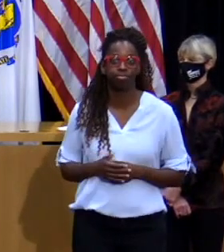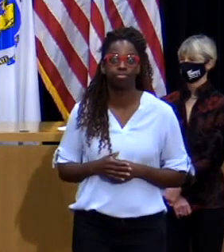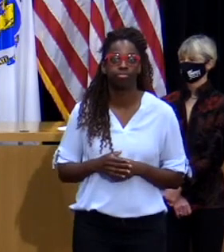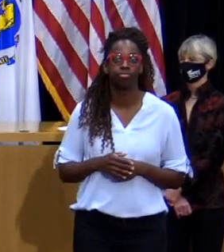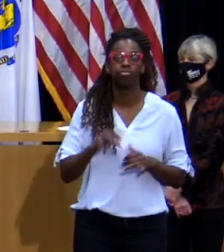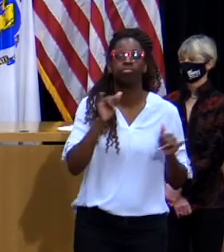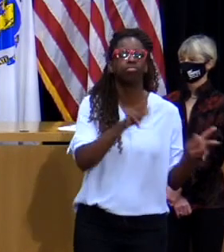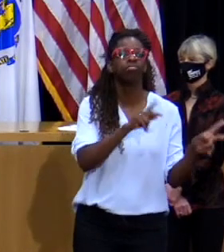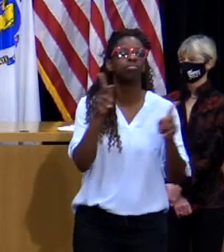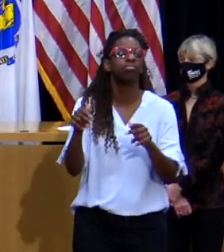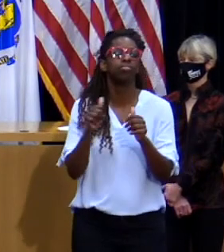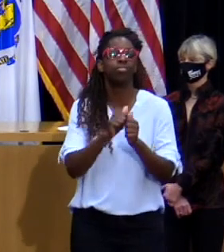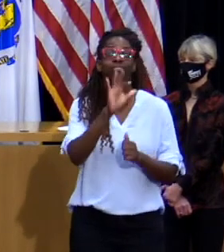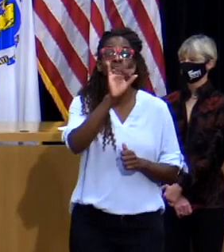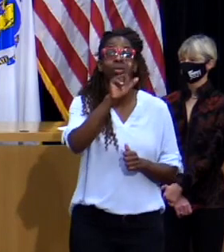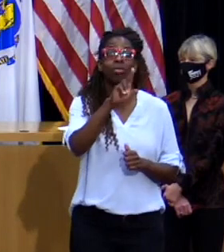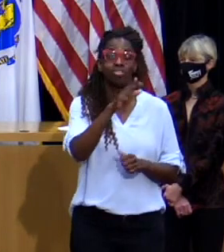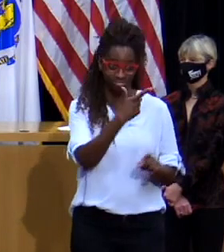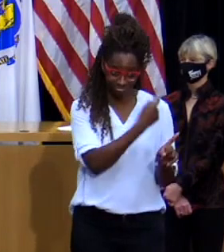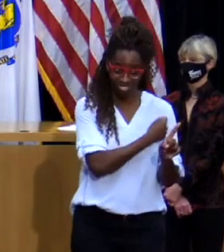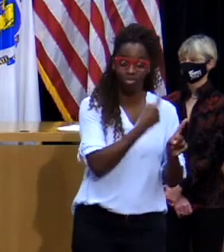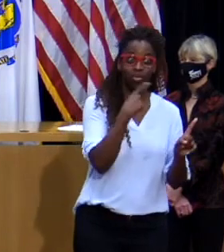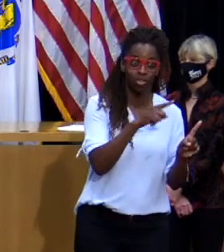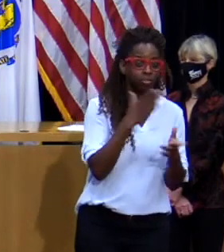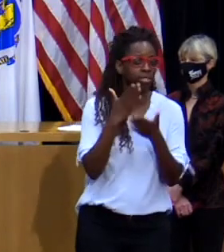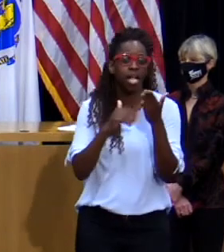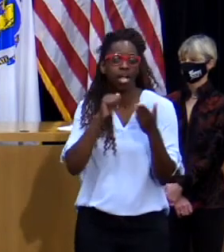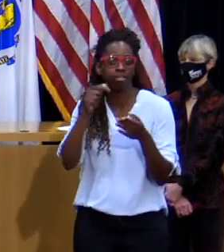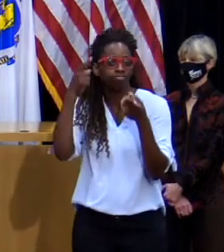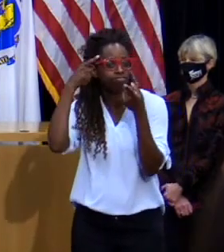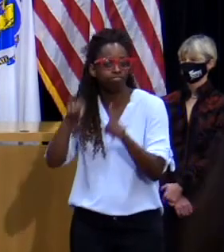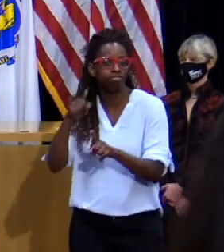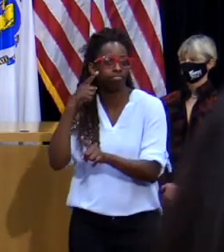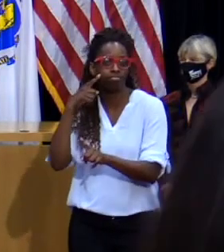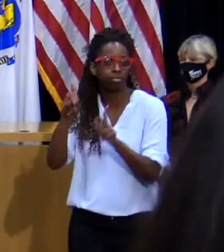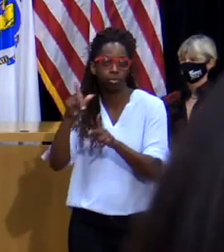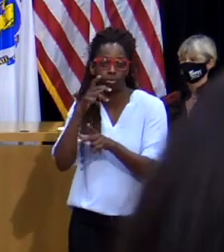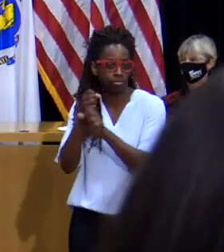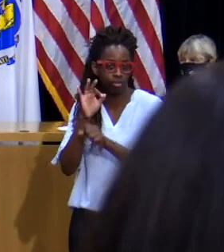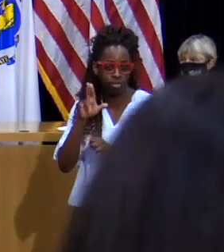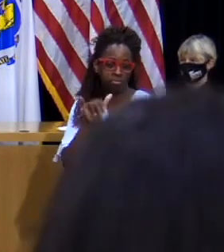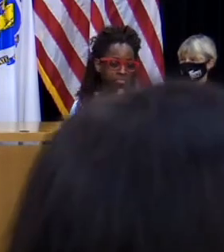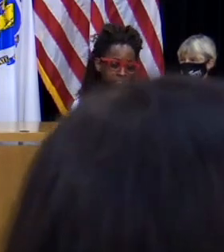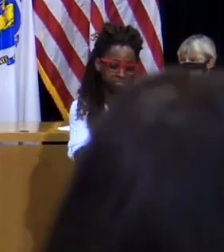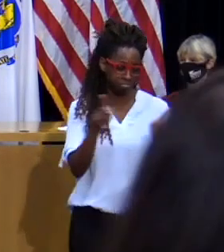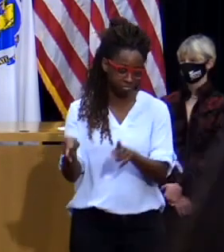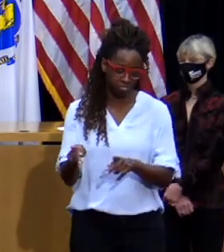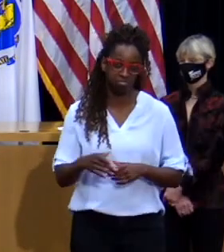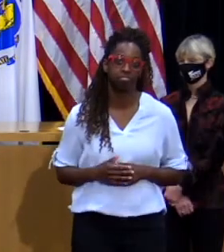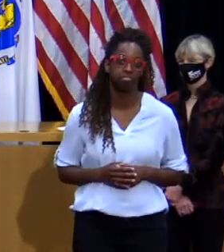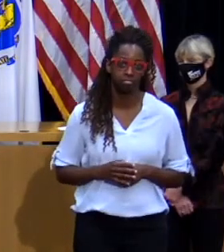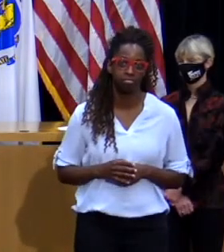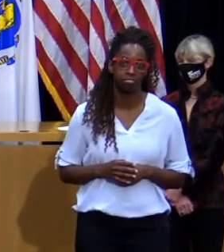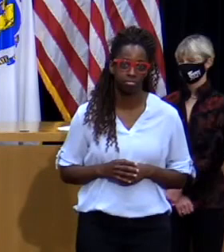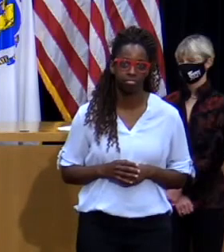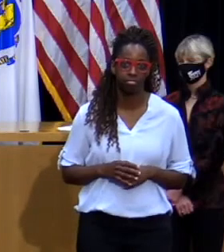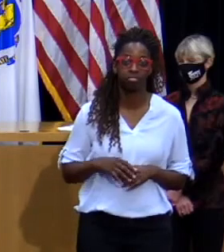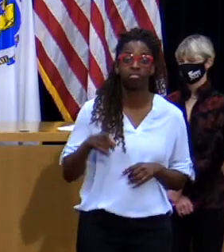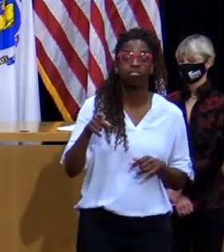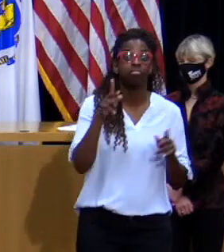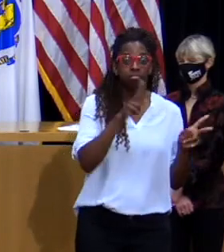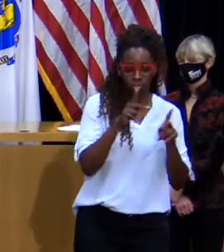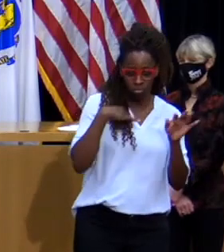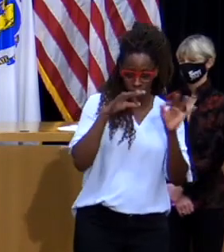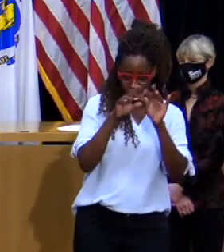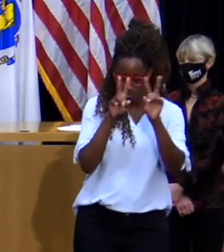than the high numbers we're talking about now for the COVID vaccine. So there's still a definite role for these. But are you worried that people might refuse to